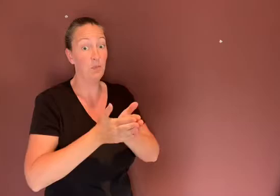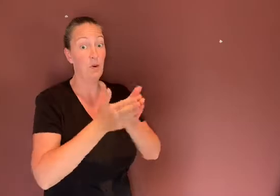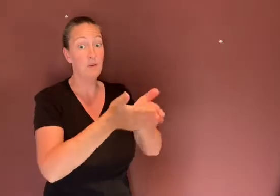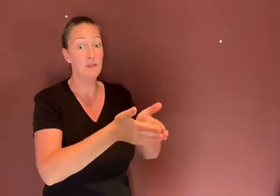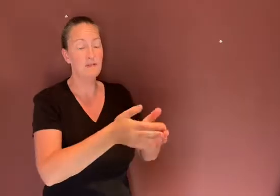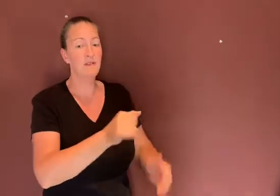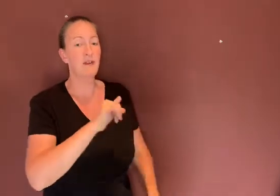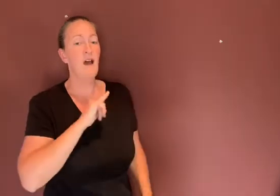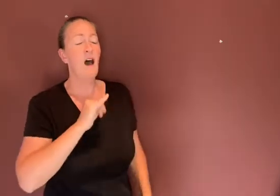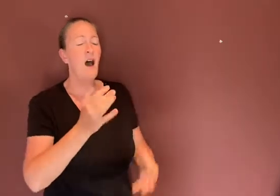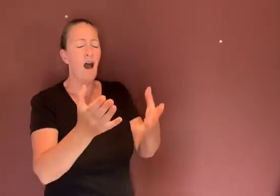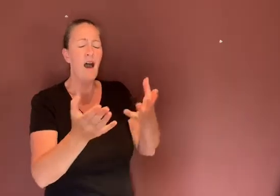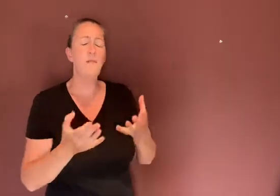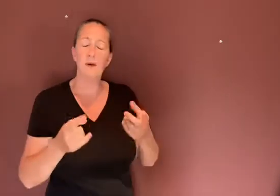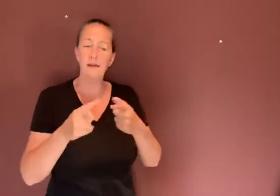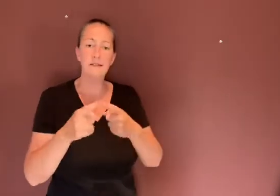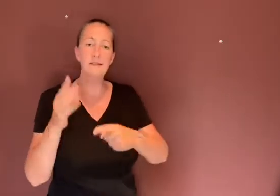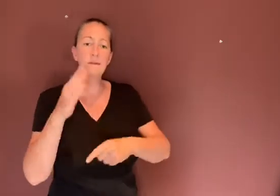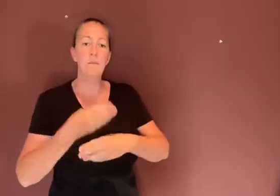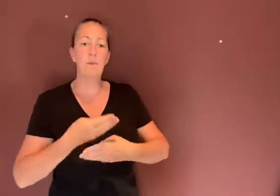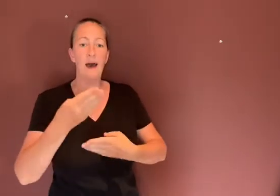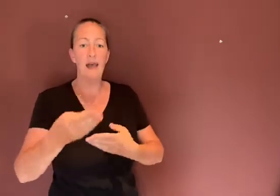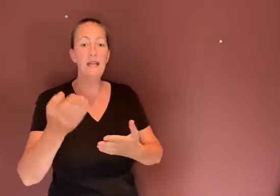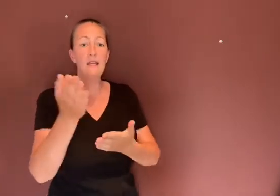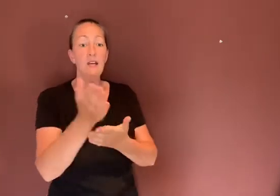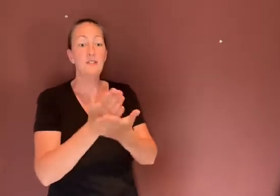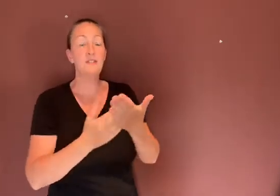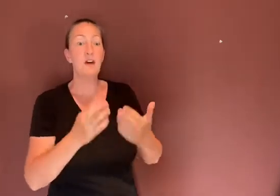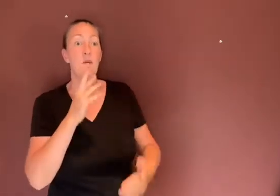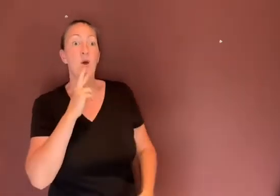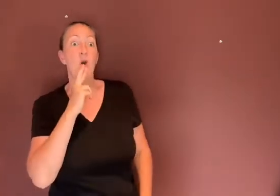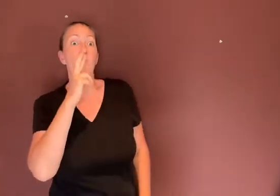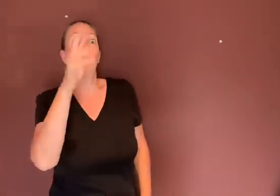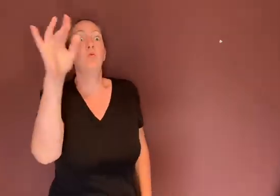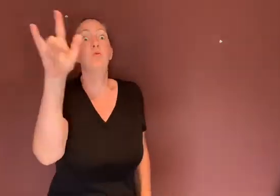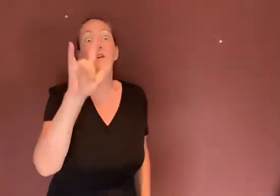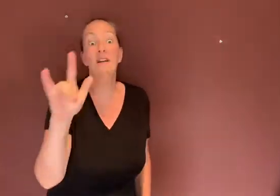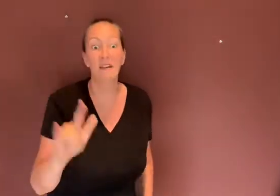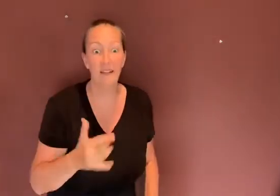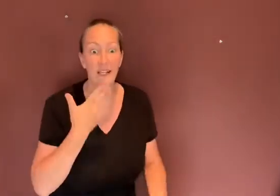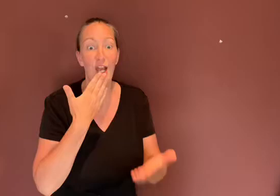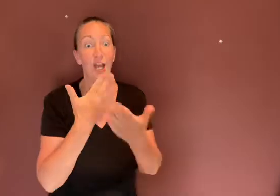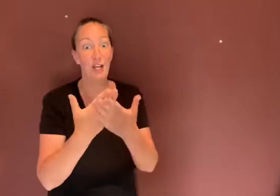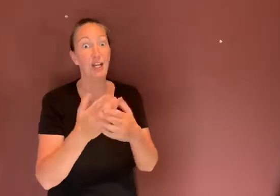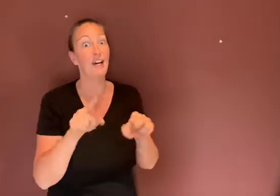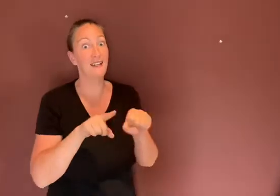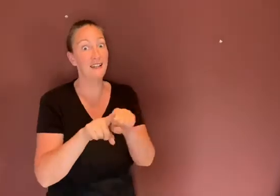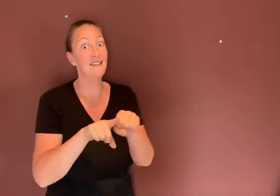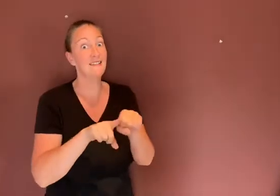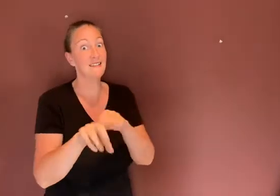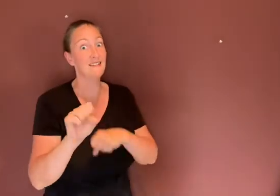boat? I want to buy some really good